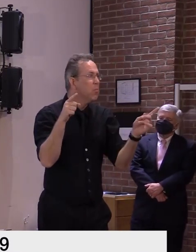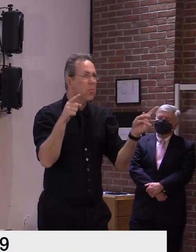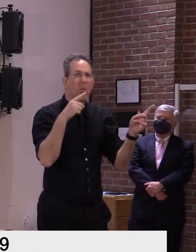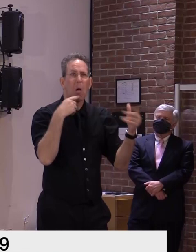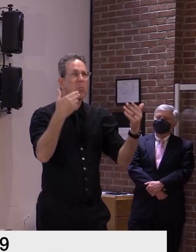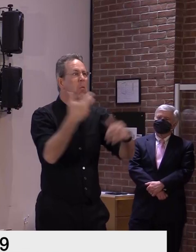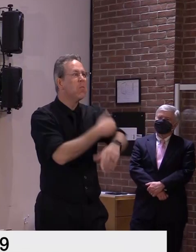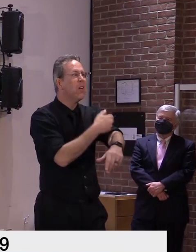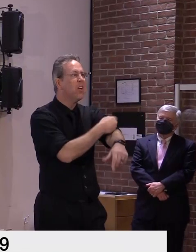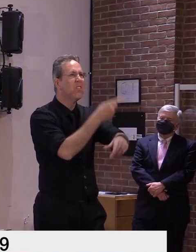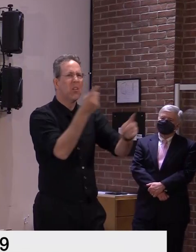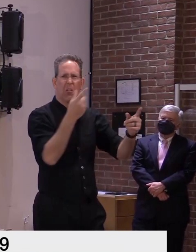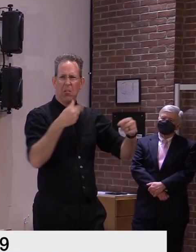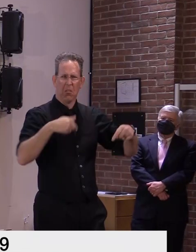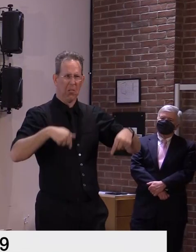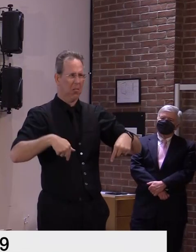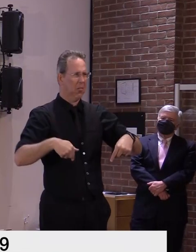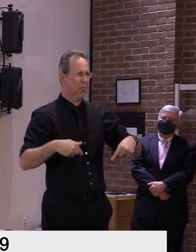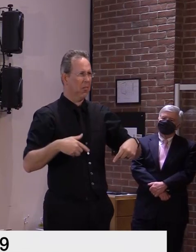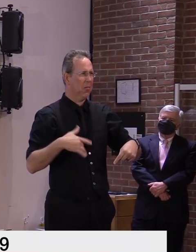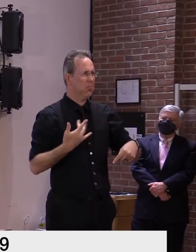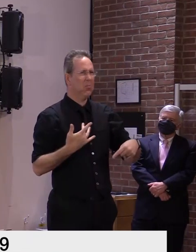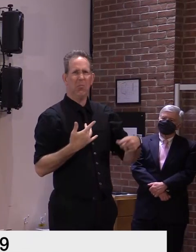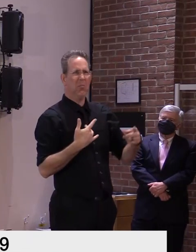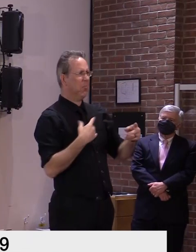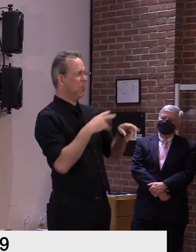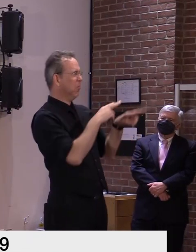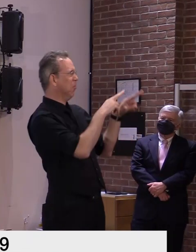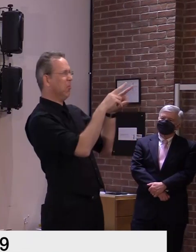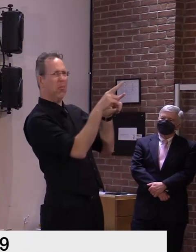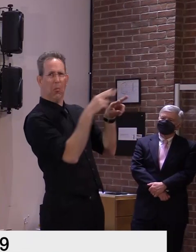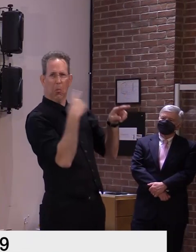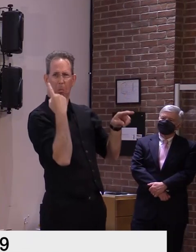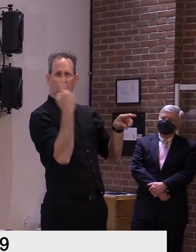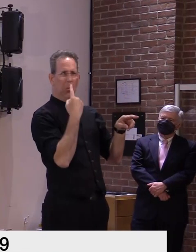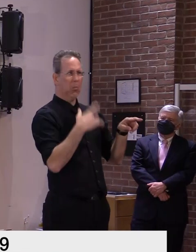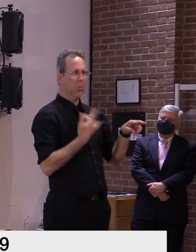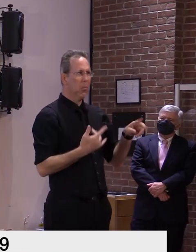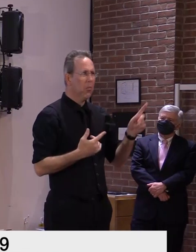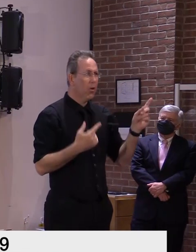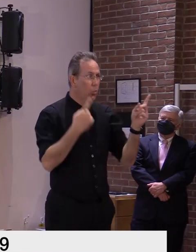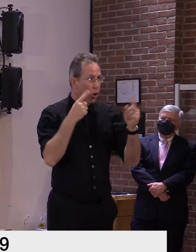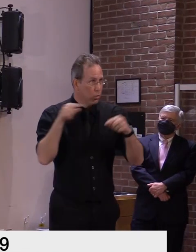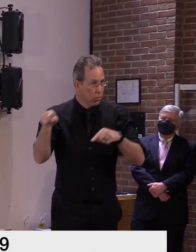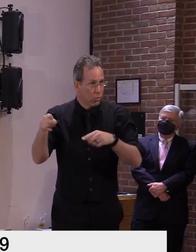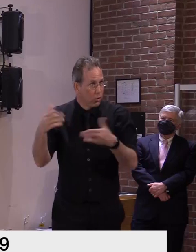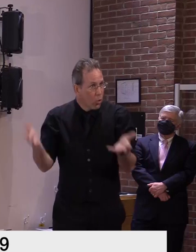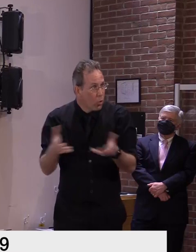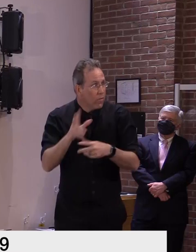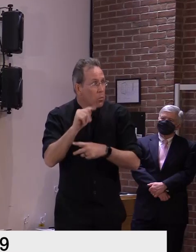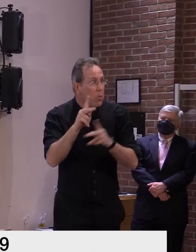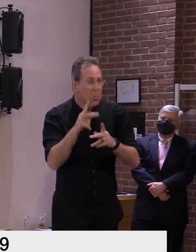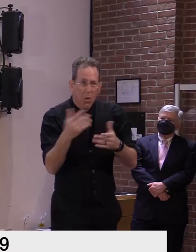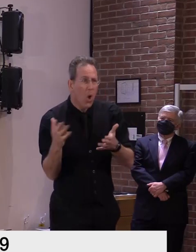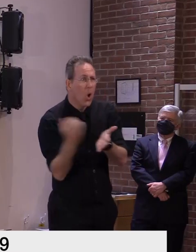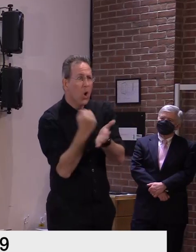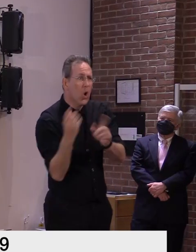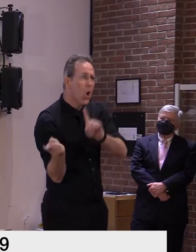have the capacity, would you encourage Vermonters to get the vaccine in New Hampshire if they can? Yeah, keep in